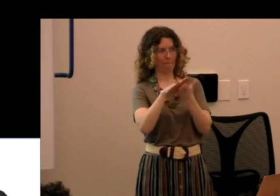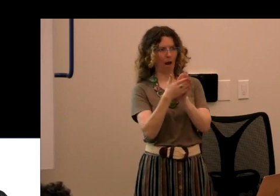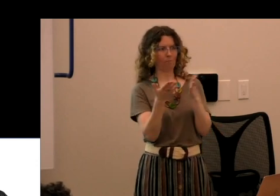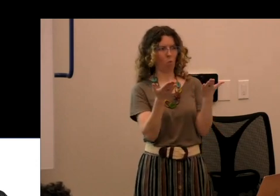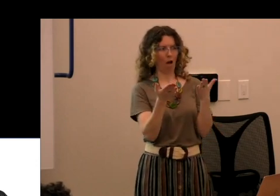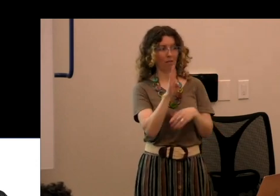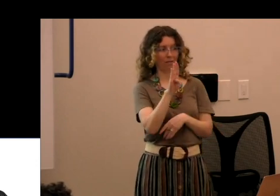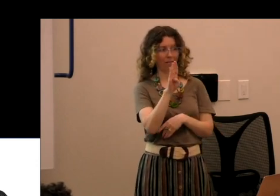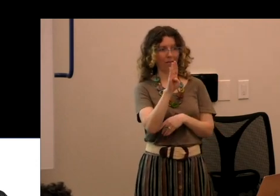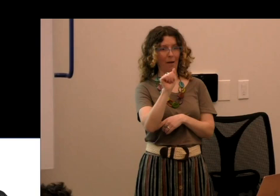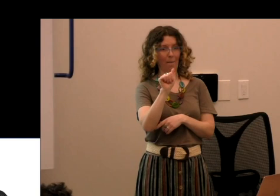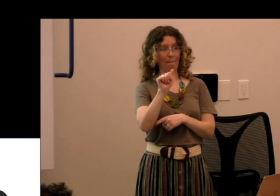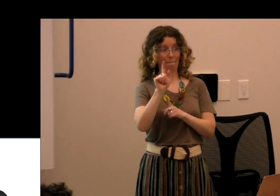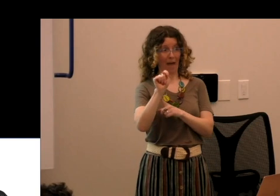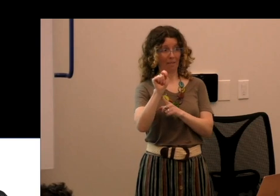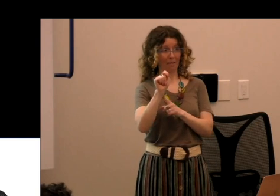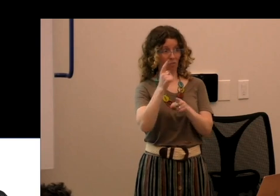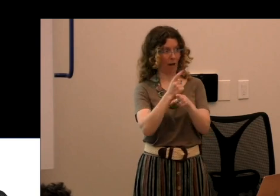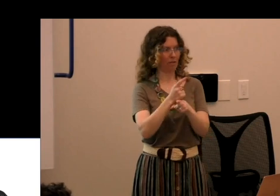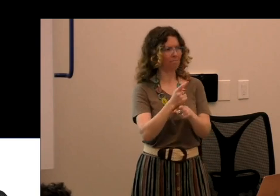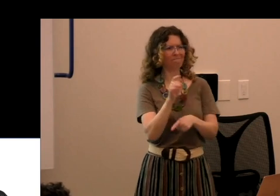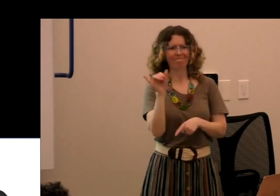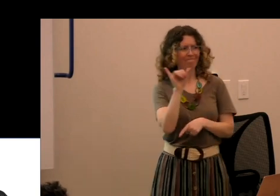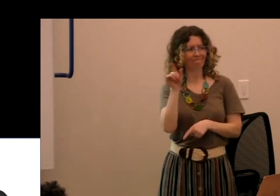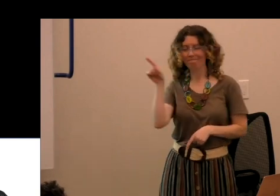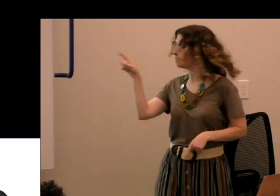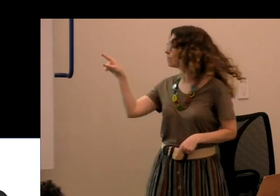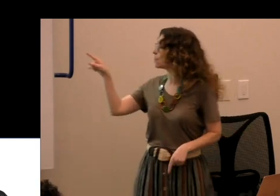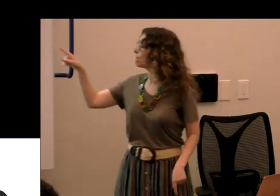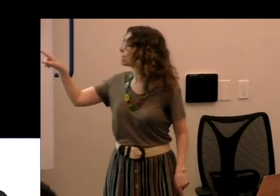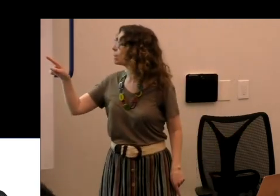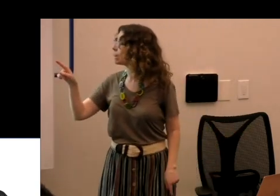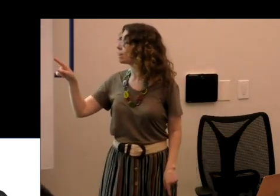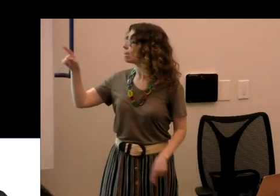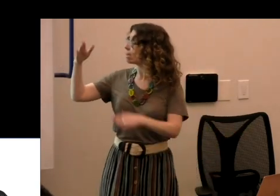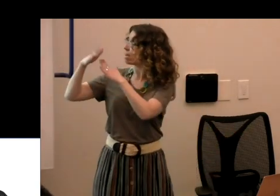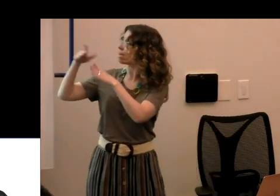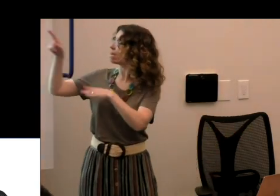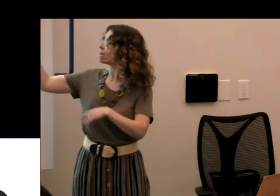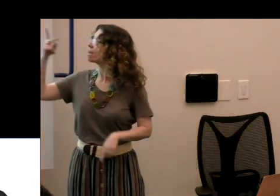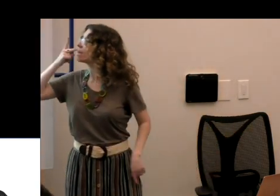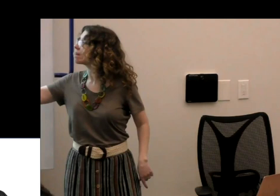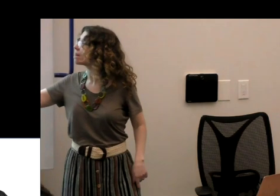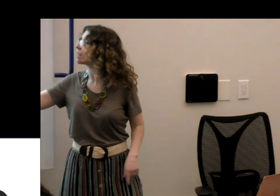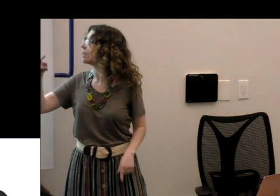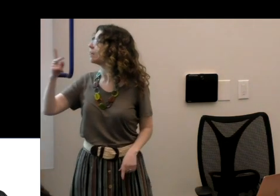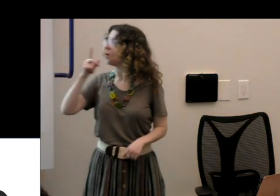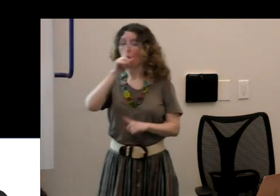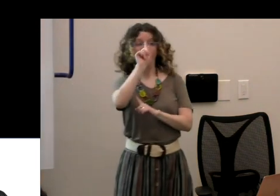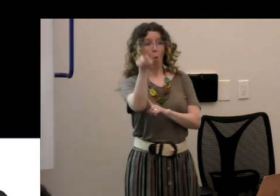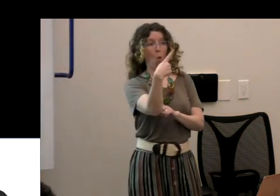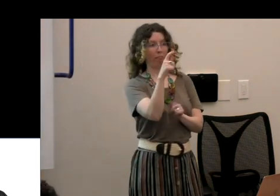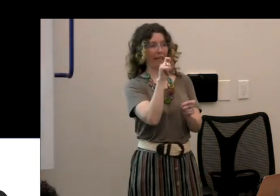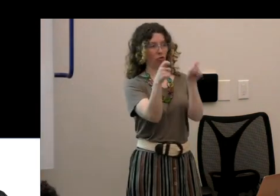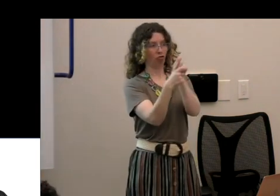If you change the C to a B, it becomes bat, right? Same idea here. So the